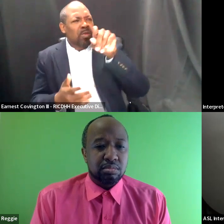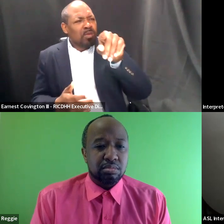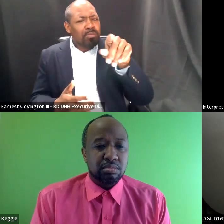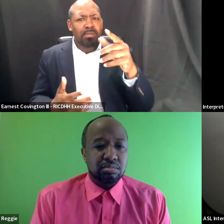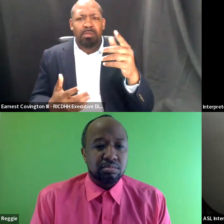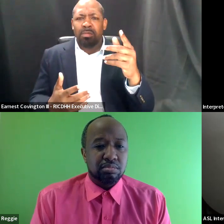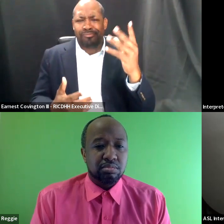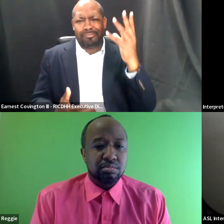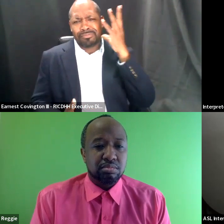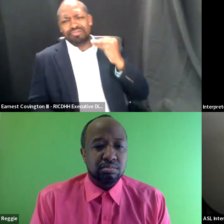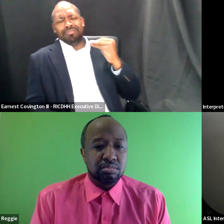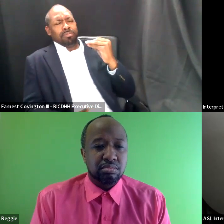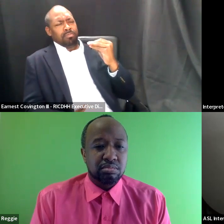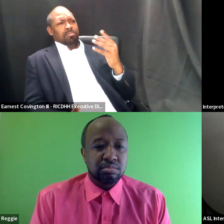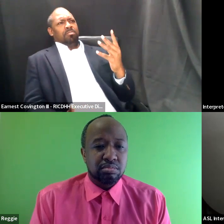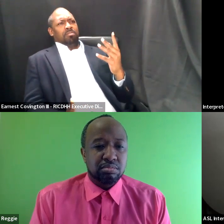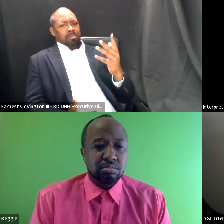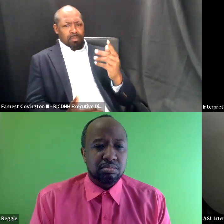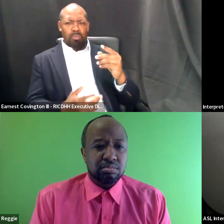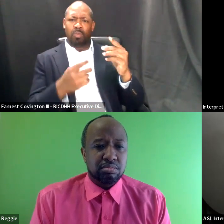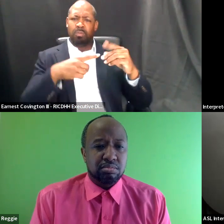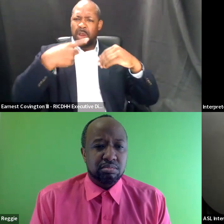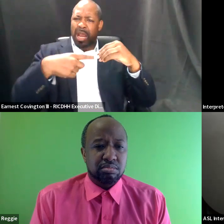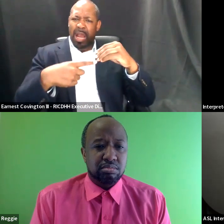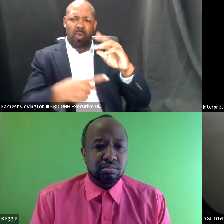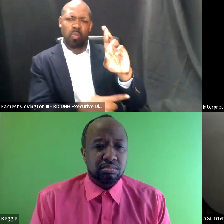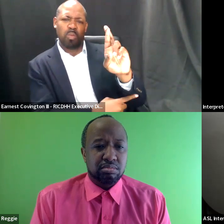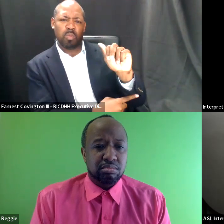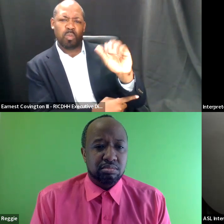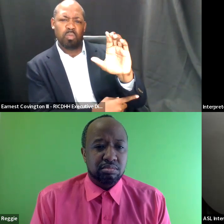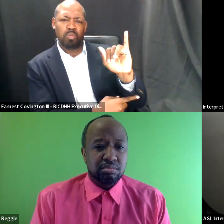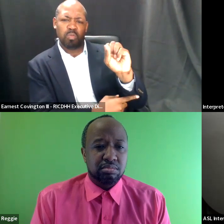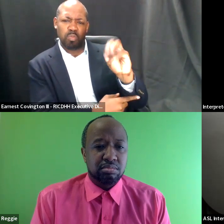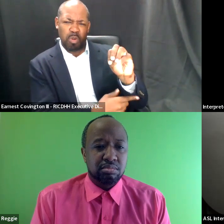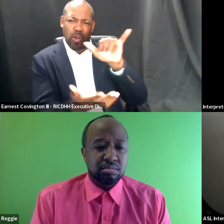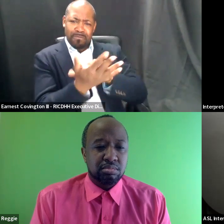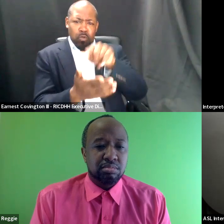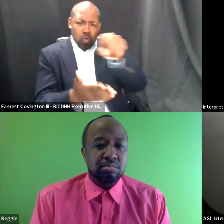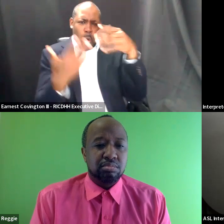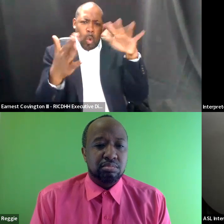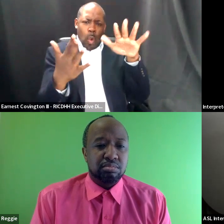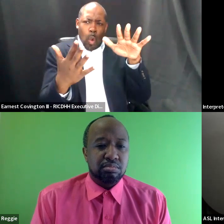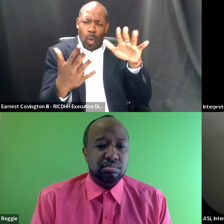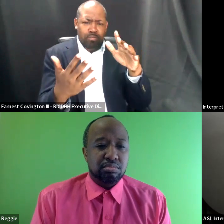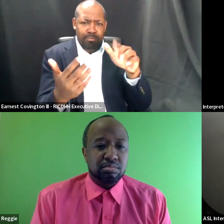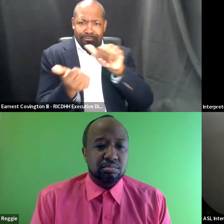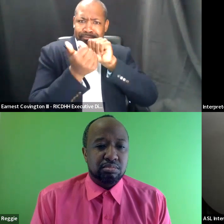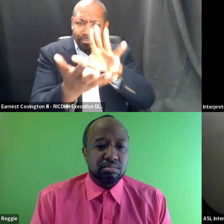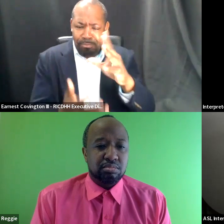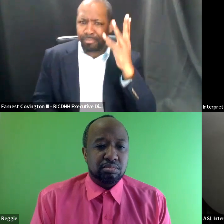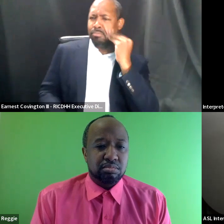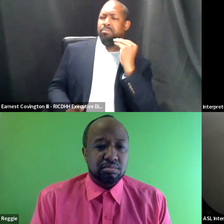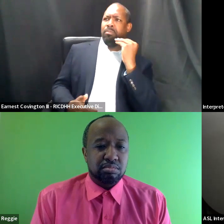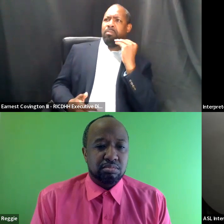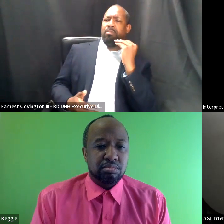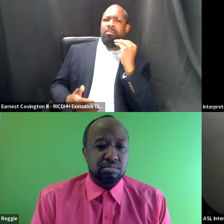a little bit more, I'm wondering if there's a story or two, or an experience that